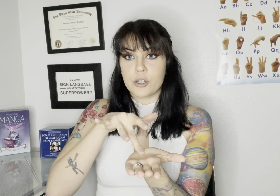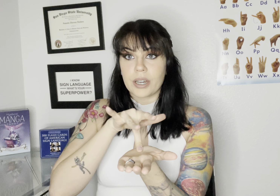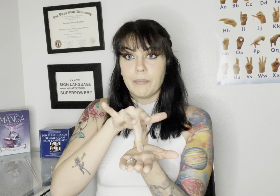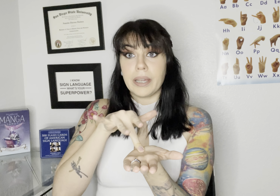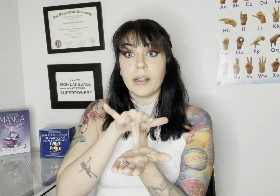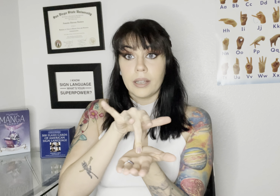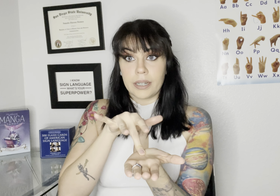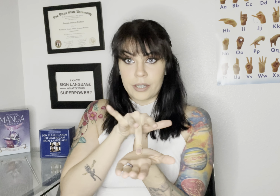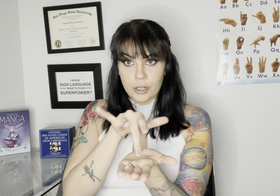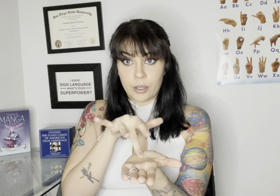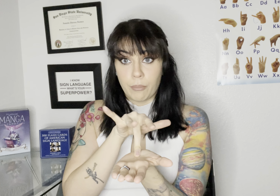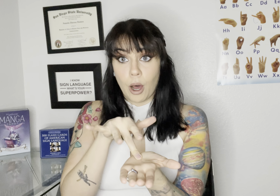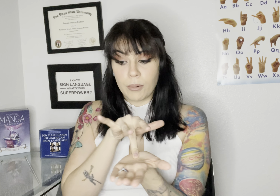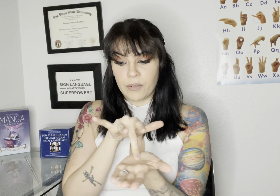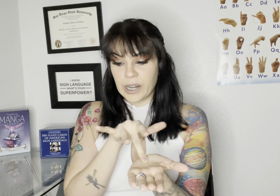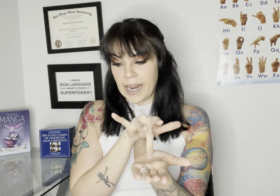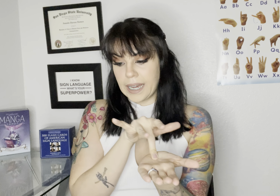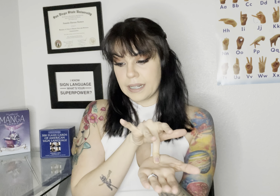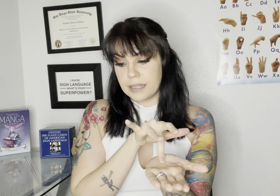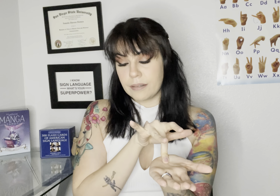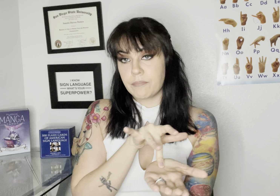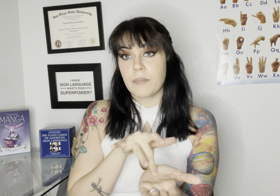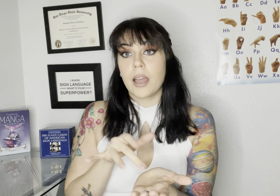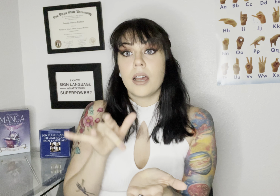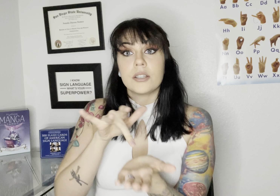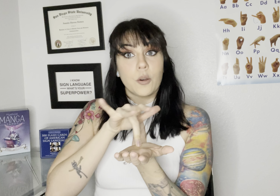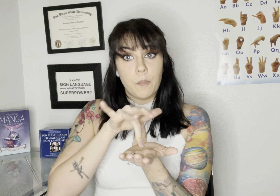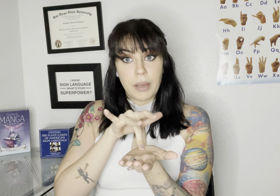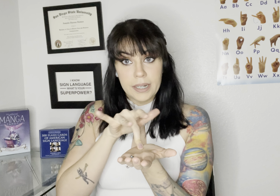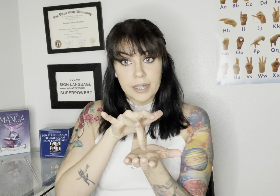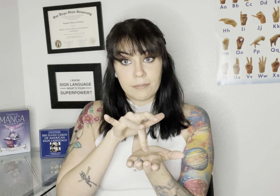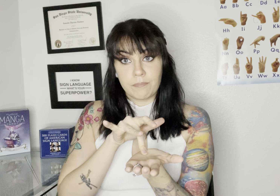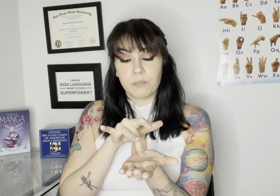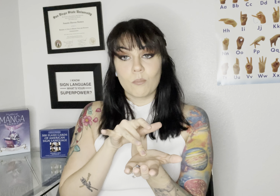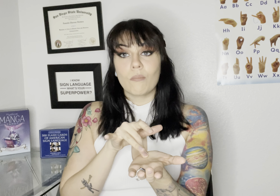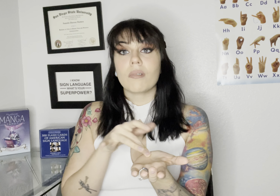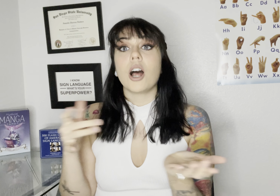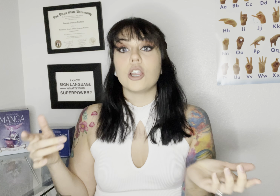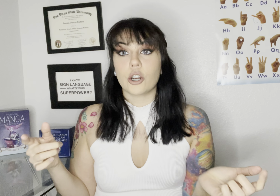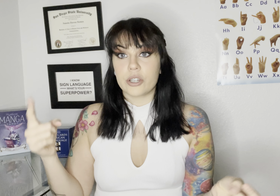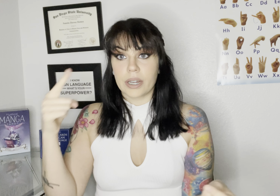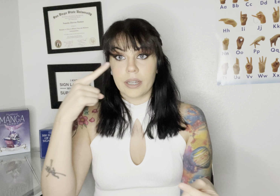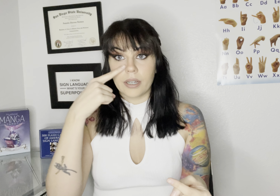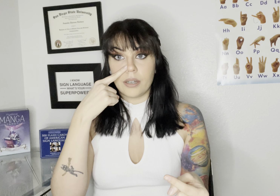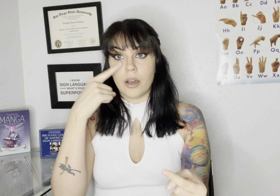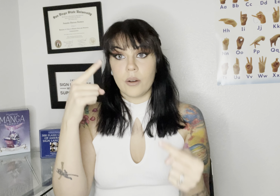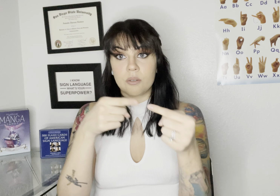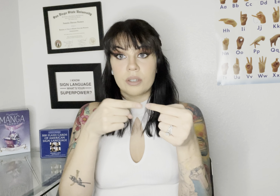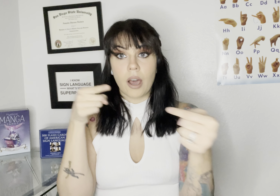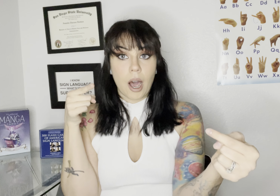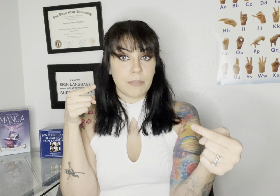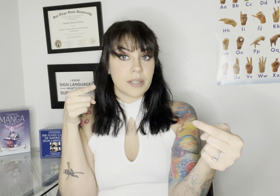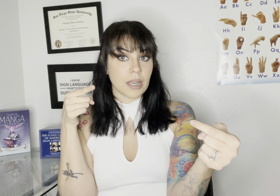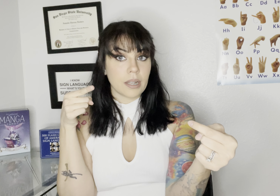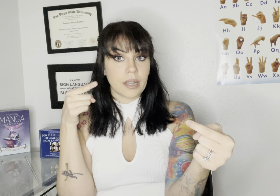a pill into the palm of your hand. So medicine. Allergic. Nose, opposite. That's how we